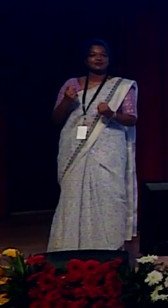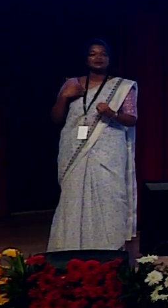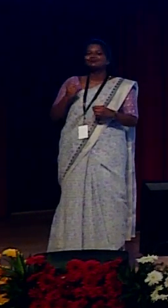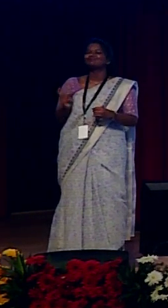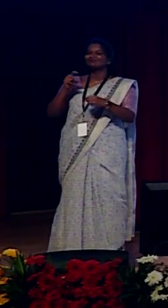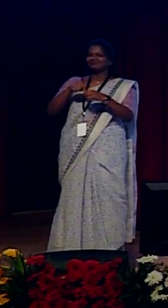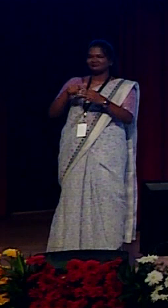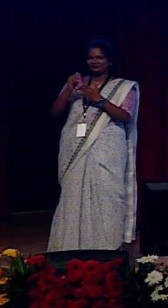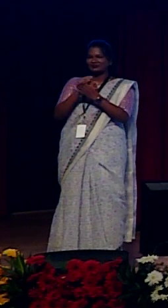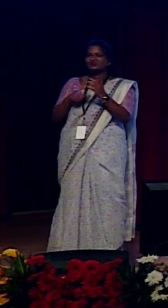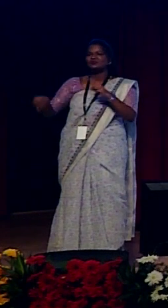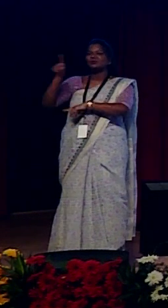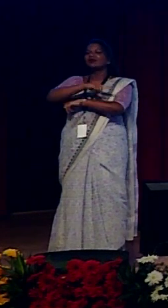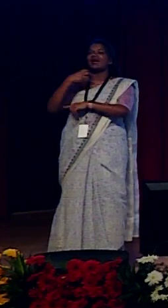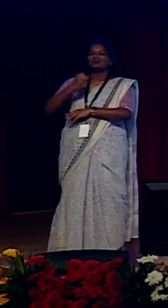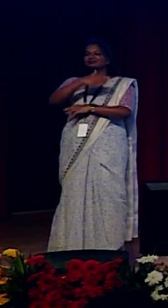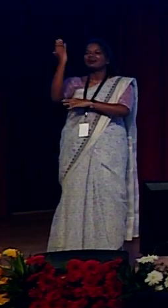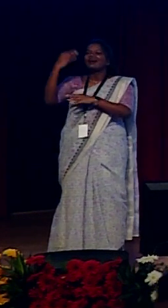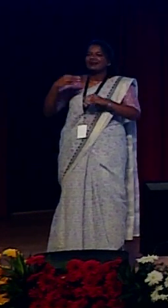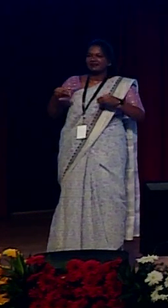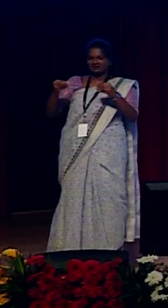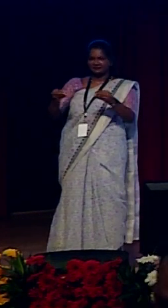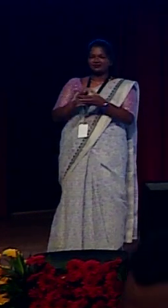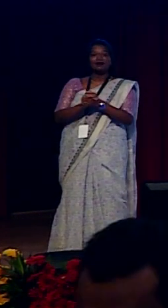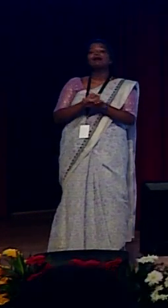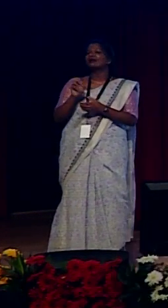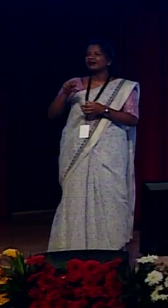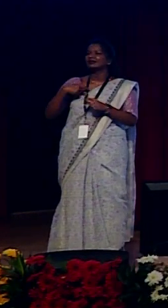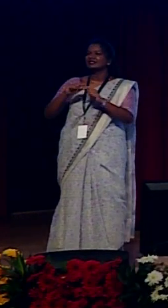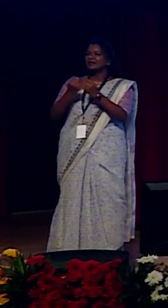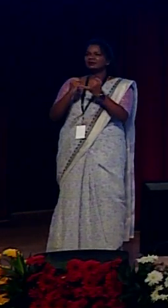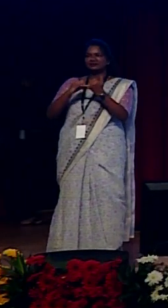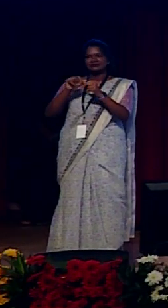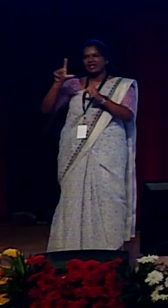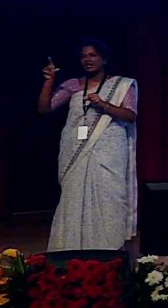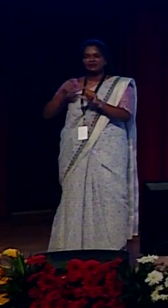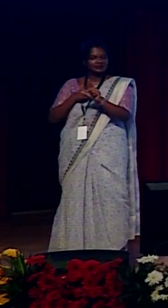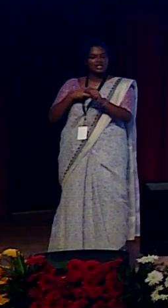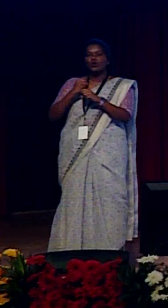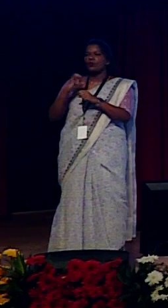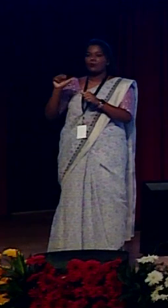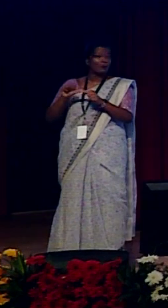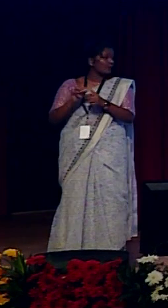part of this event and to present here again. Yeah, we're Team Sally from BITS Goa.